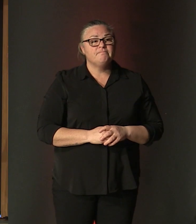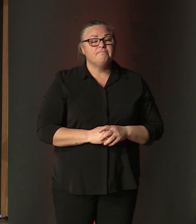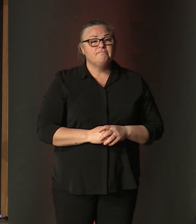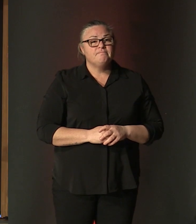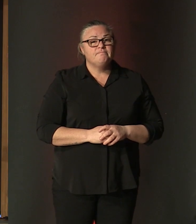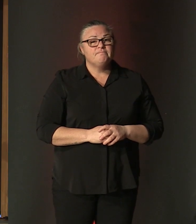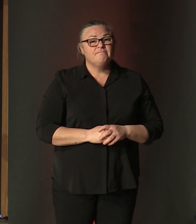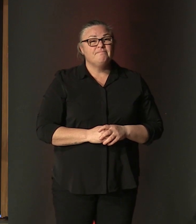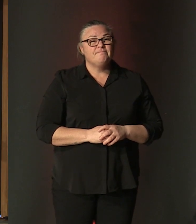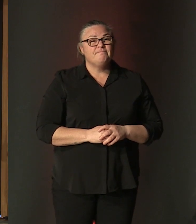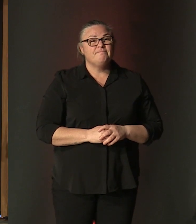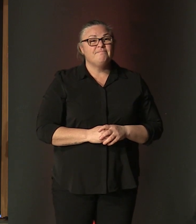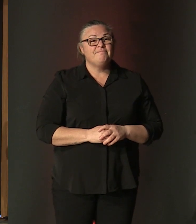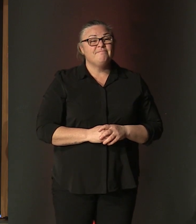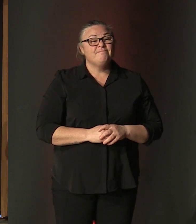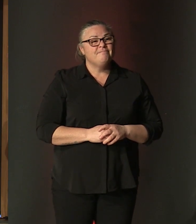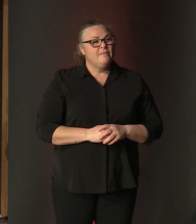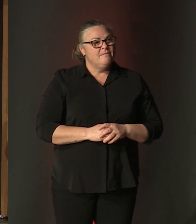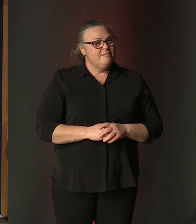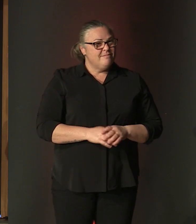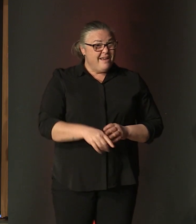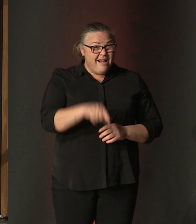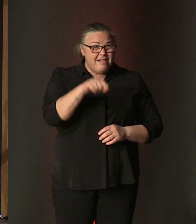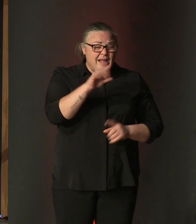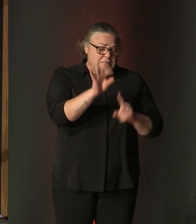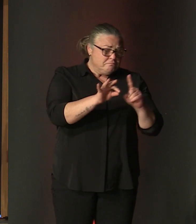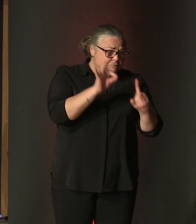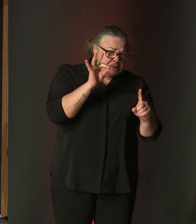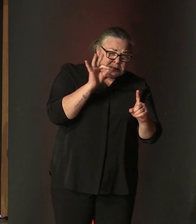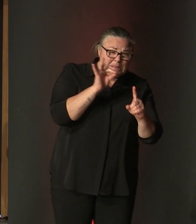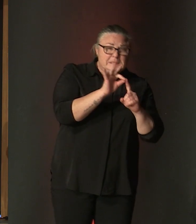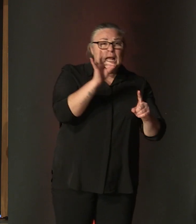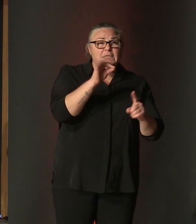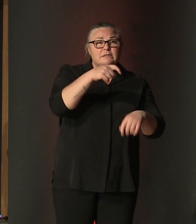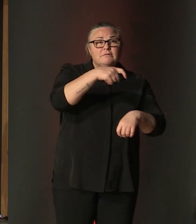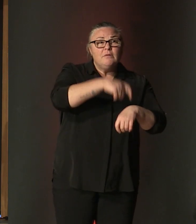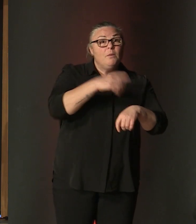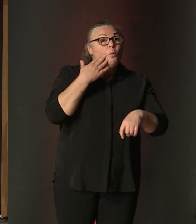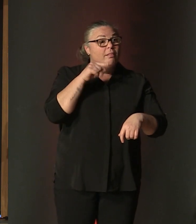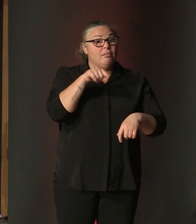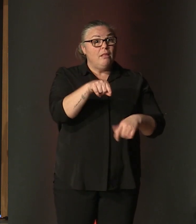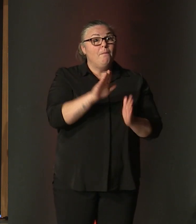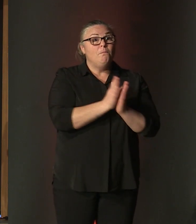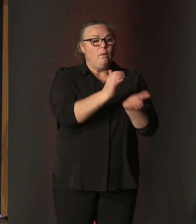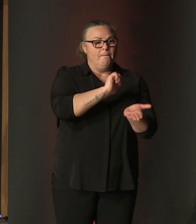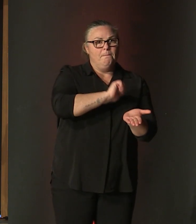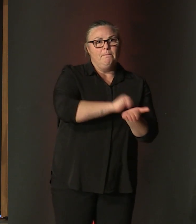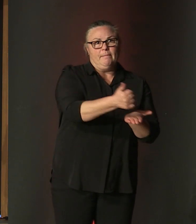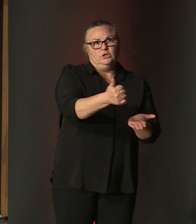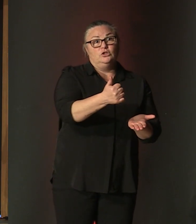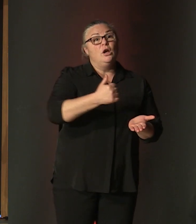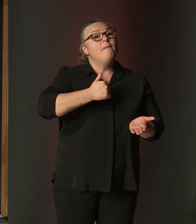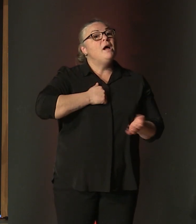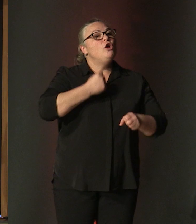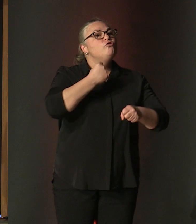At that exact moment that Ernest Scott published his book, my